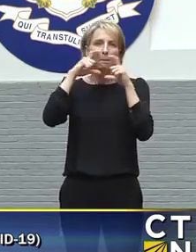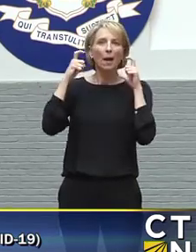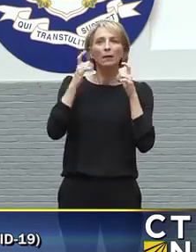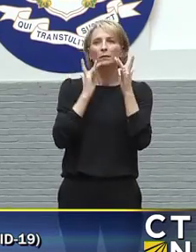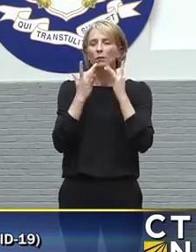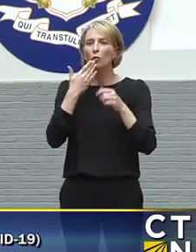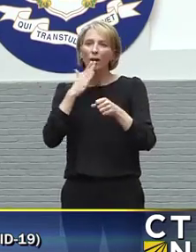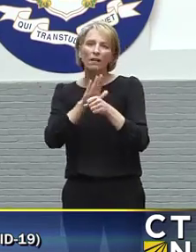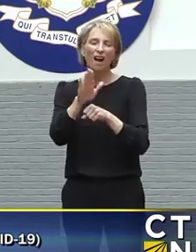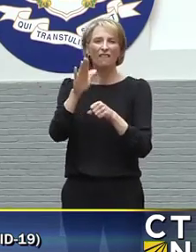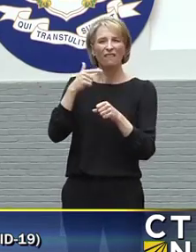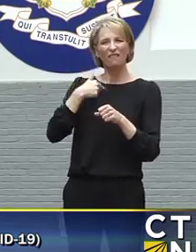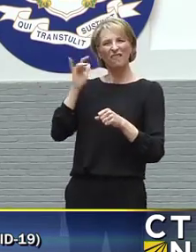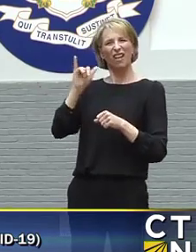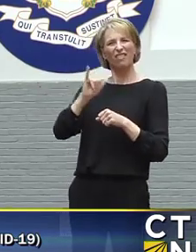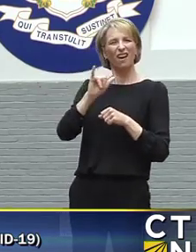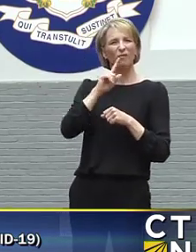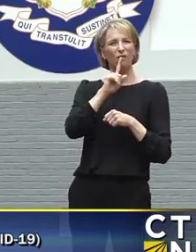a federal standpoint.